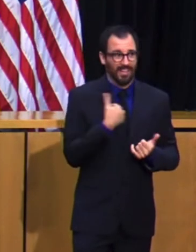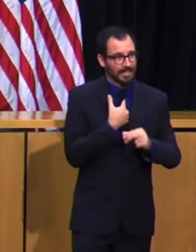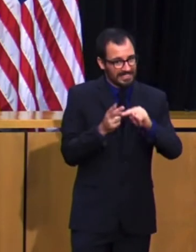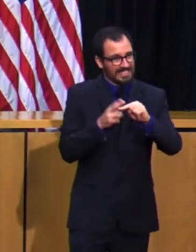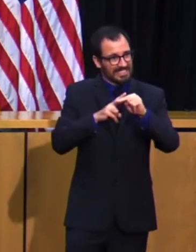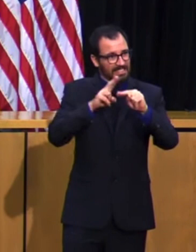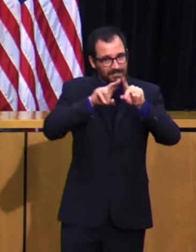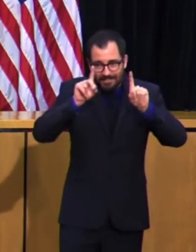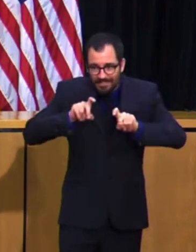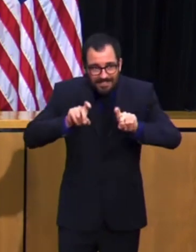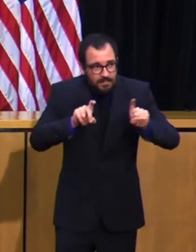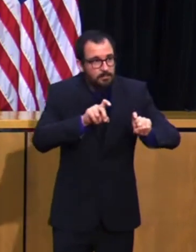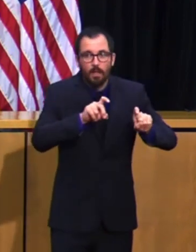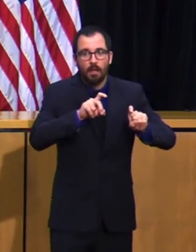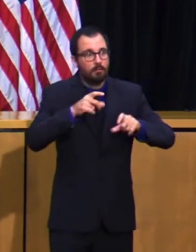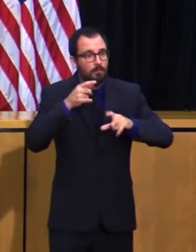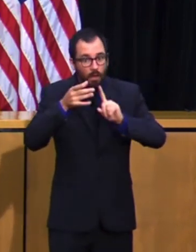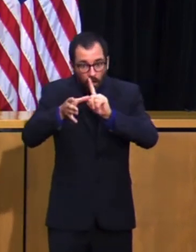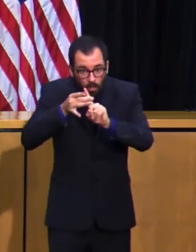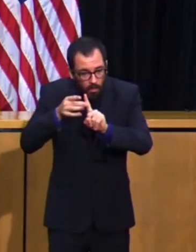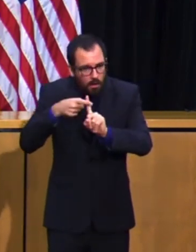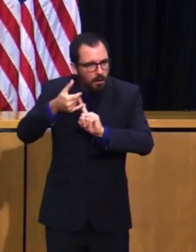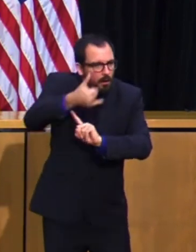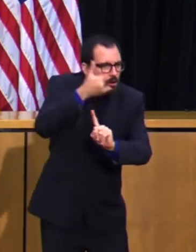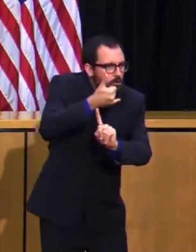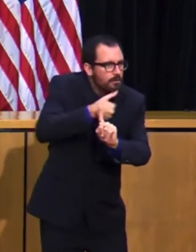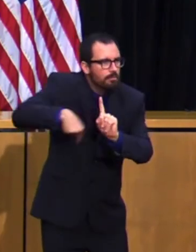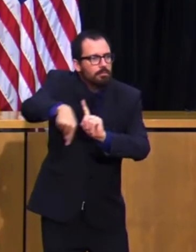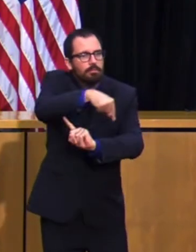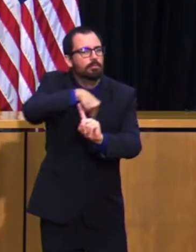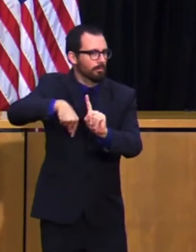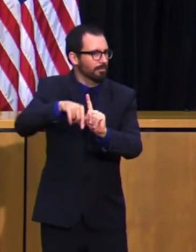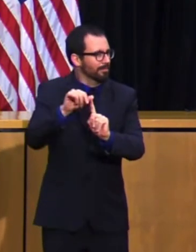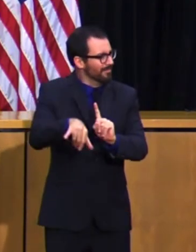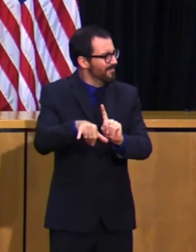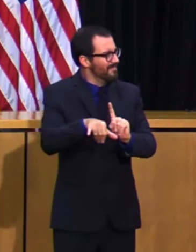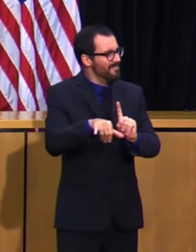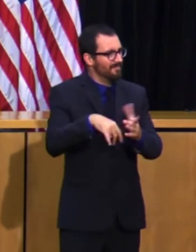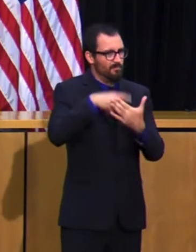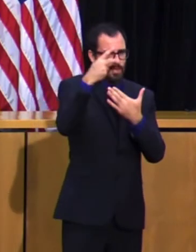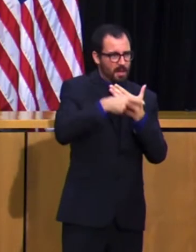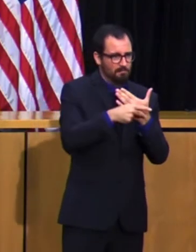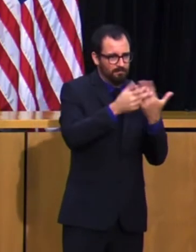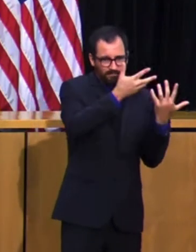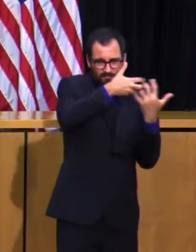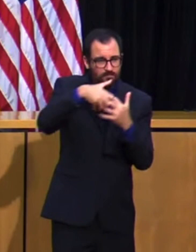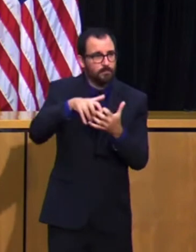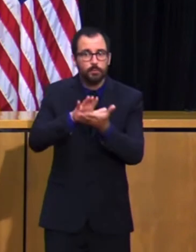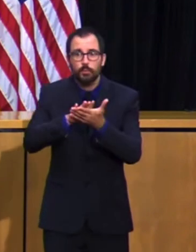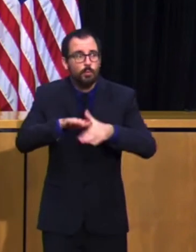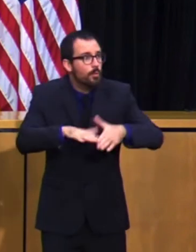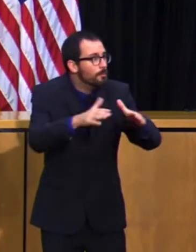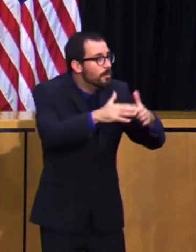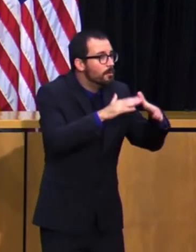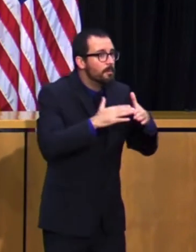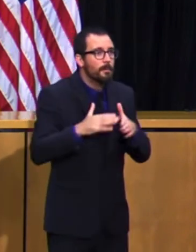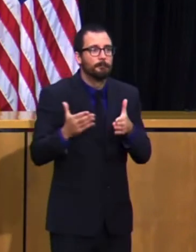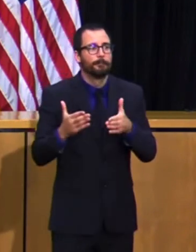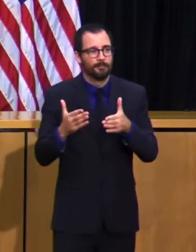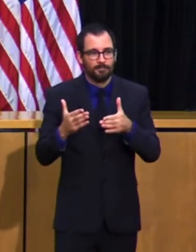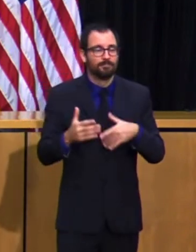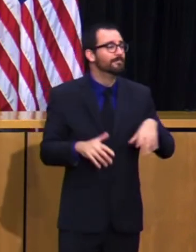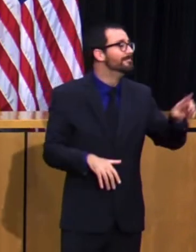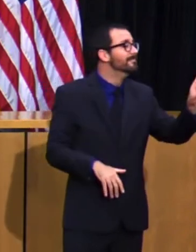be able to come up with strategies and plans with respect to reopening schools. Those are all things that I hear Democrats and Republicans in Washington say they want